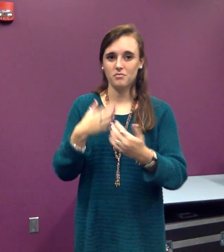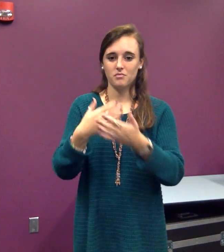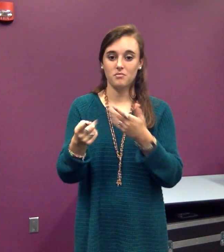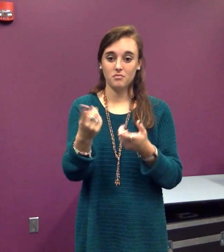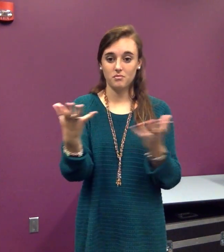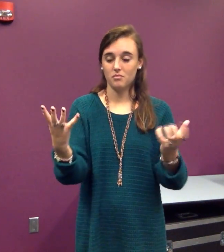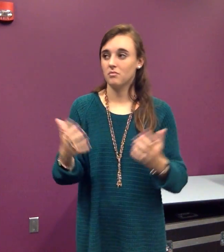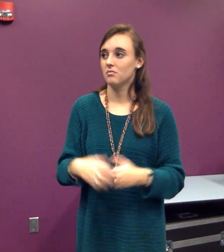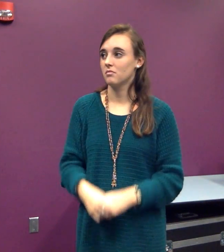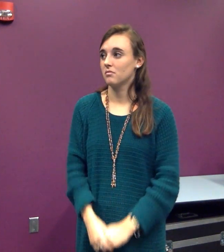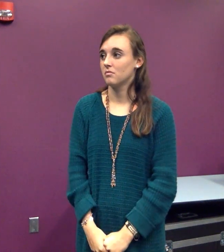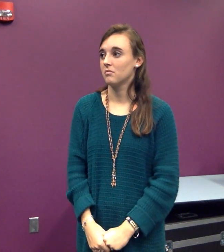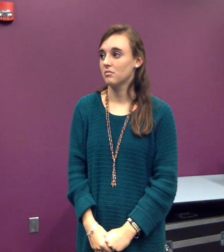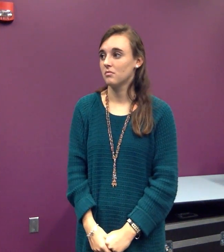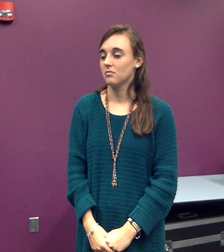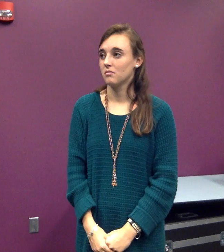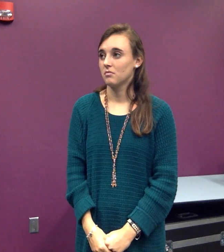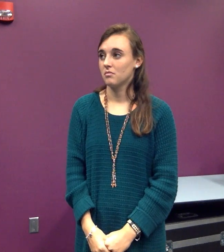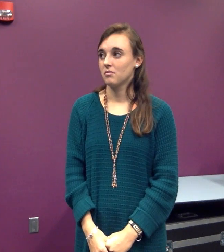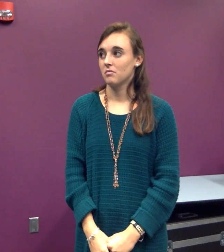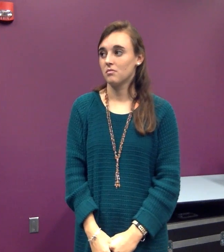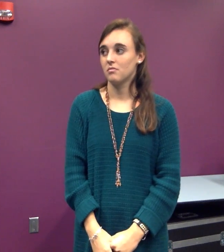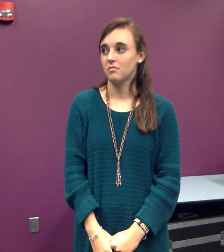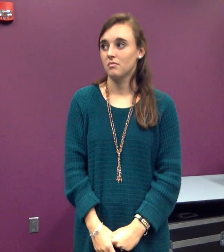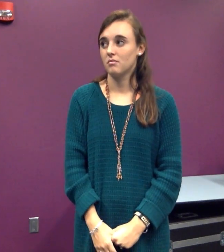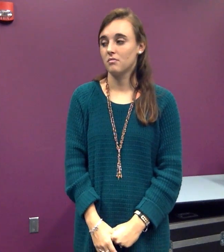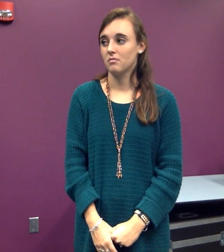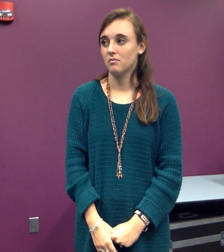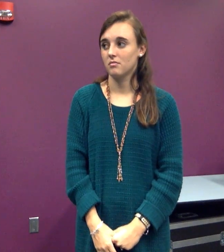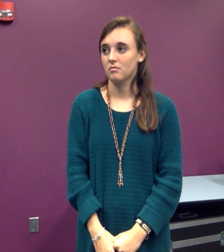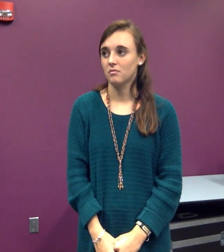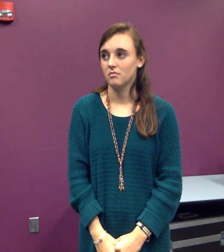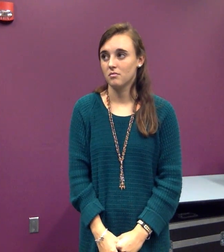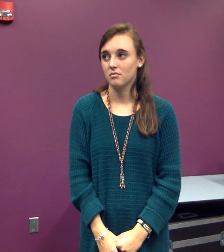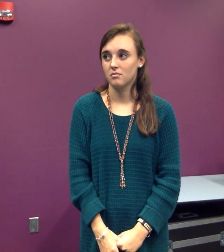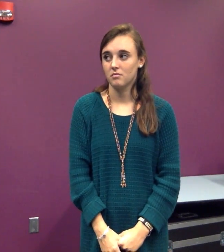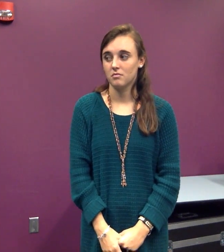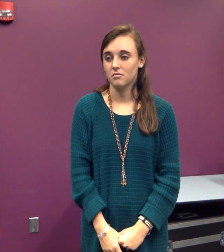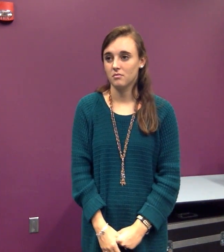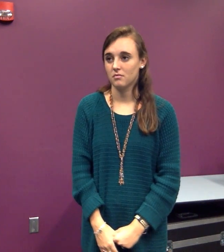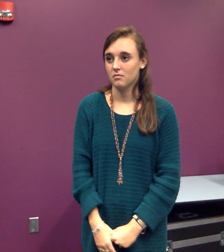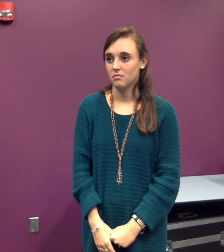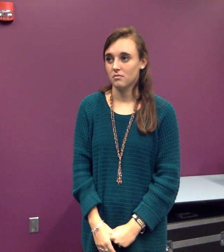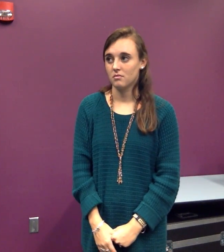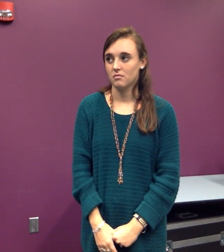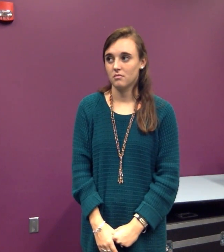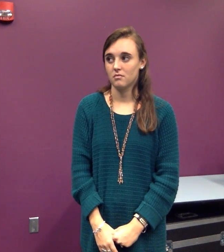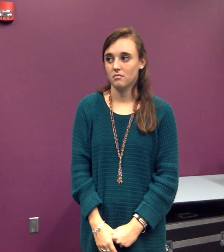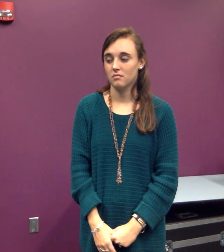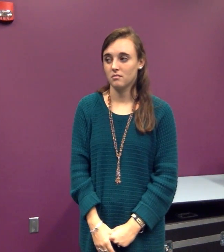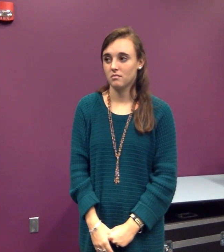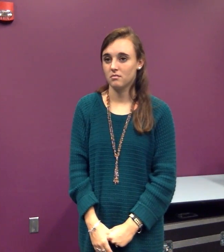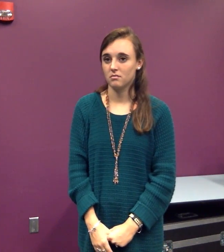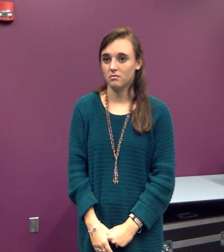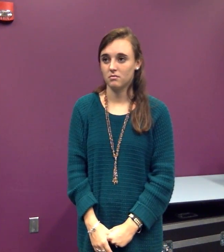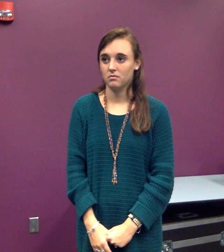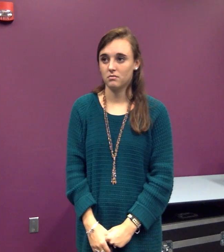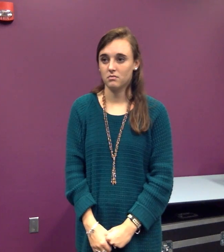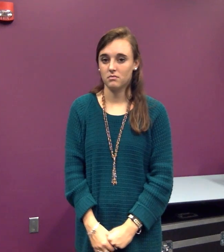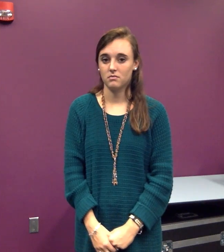Okay? Now what you did here, so you came back 4 inches. This should be back 2 inches. This one's correct. So down